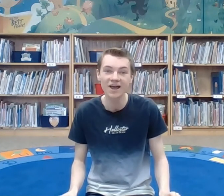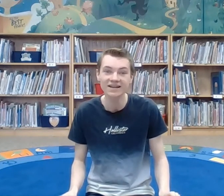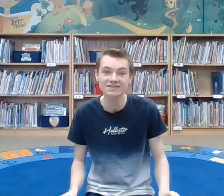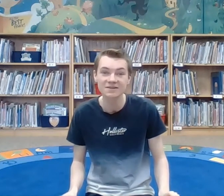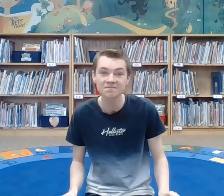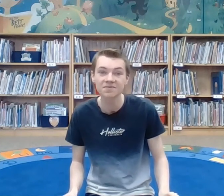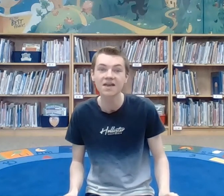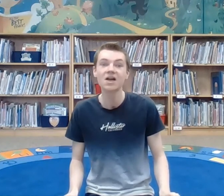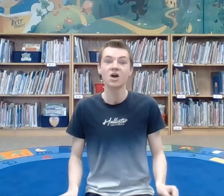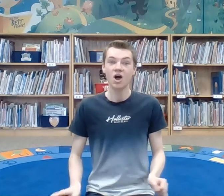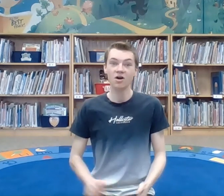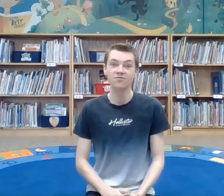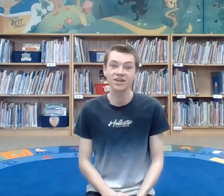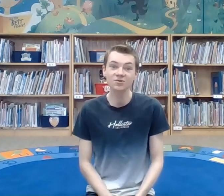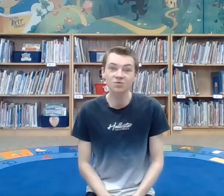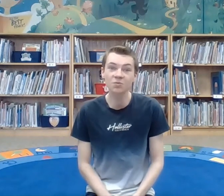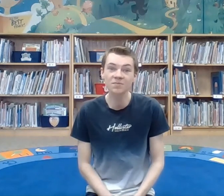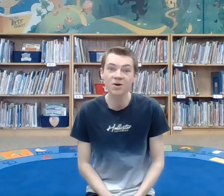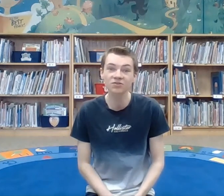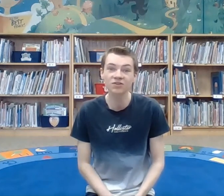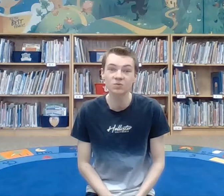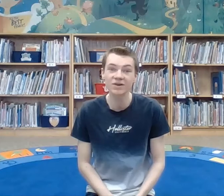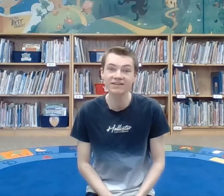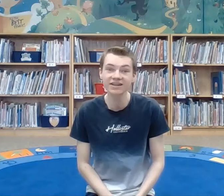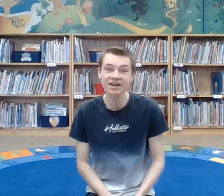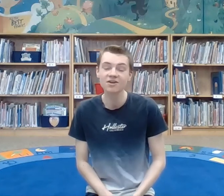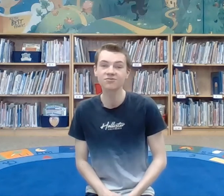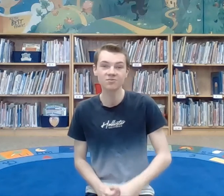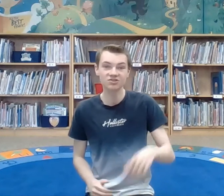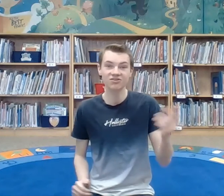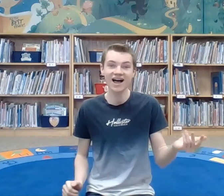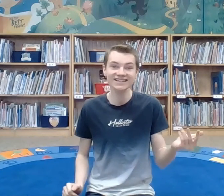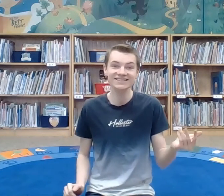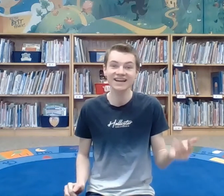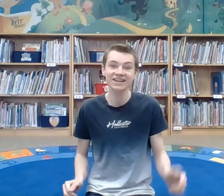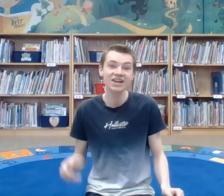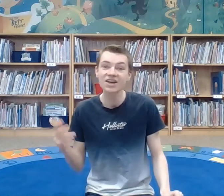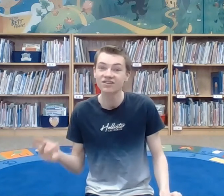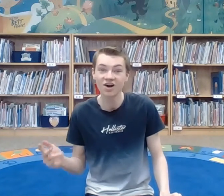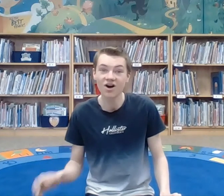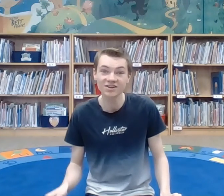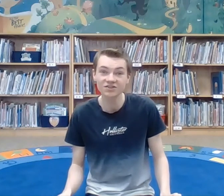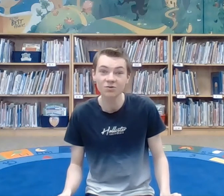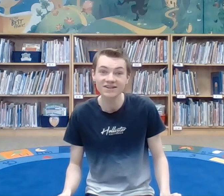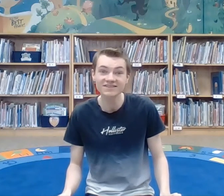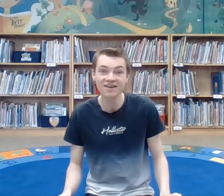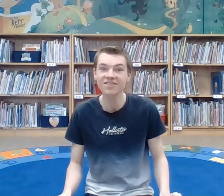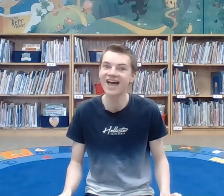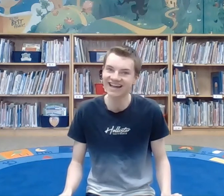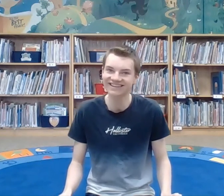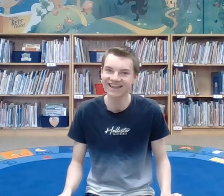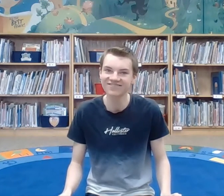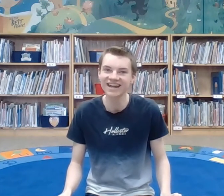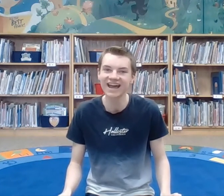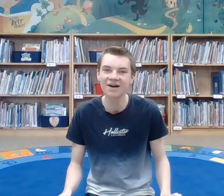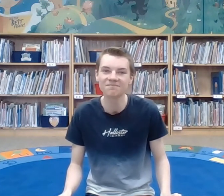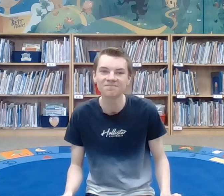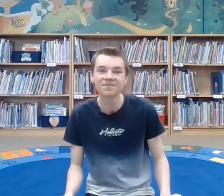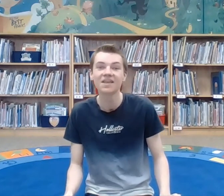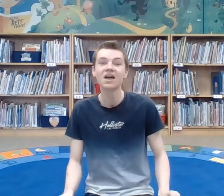ways. Our videos will be posted weekly from July 2nd to August 27th at 11 a.m.